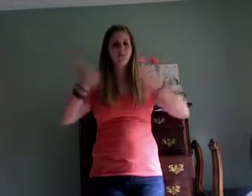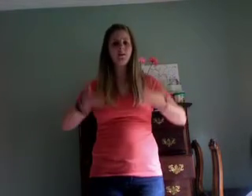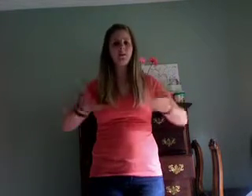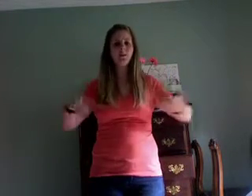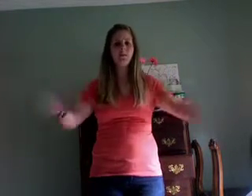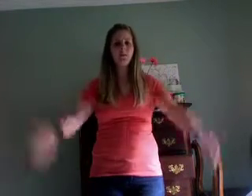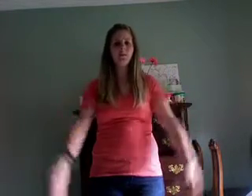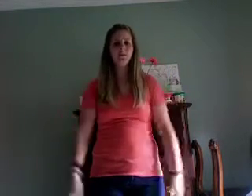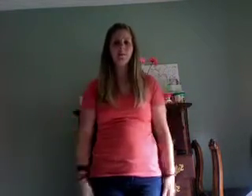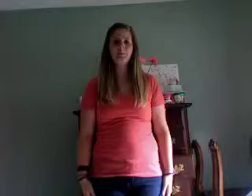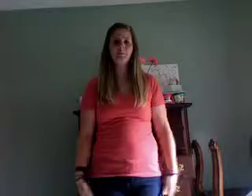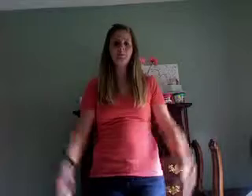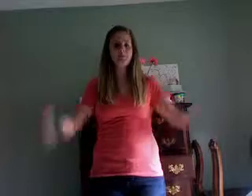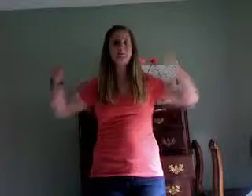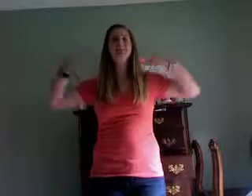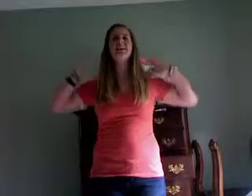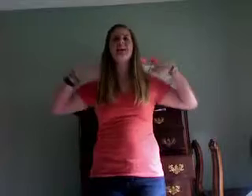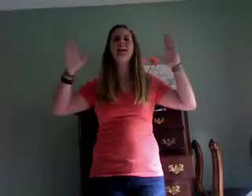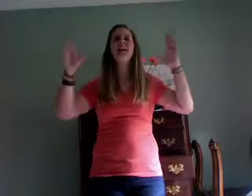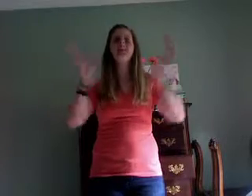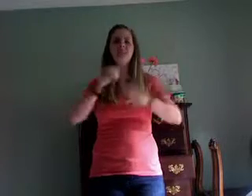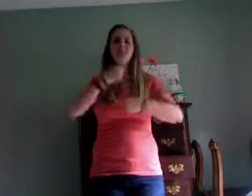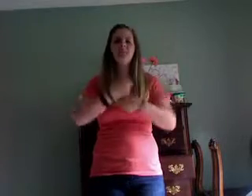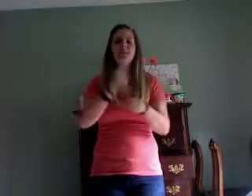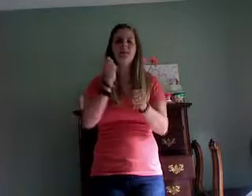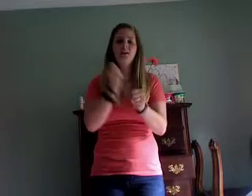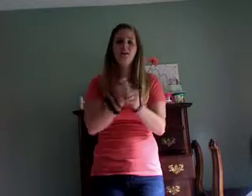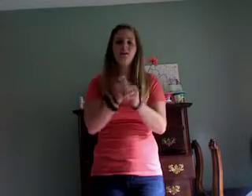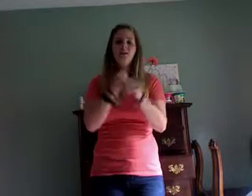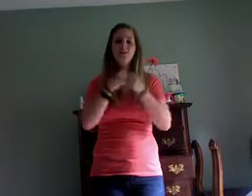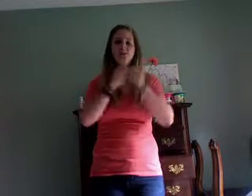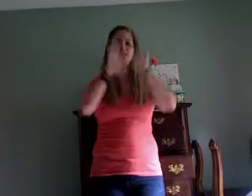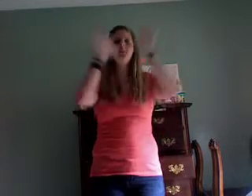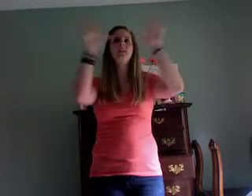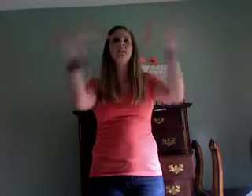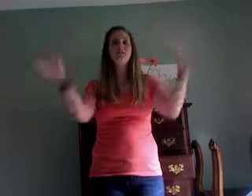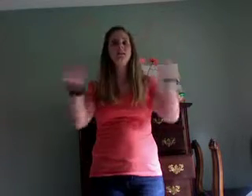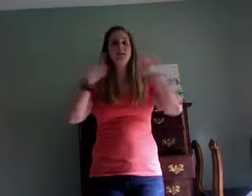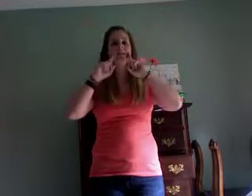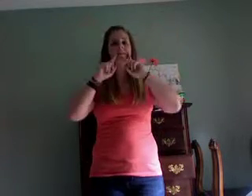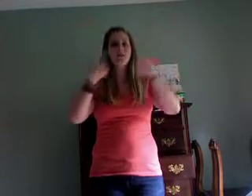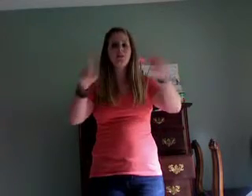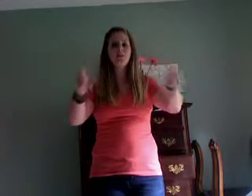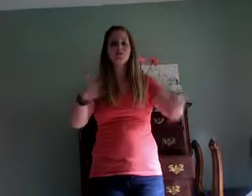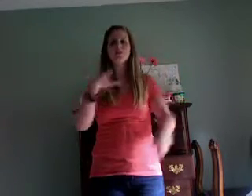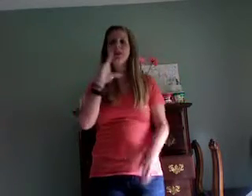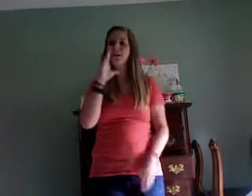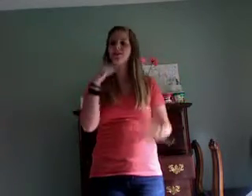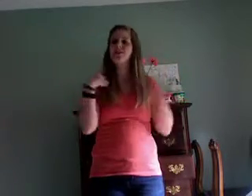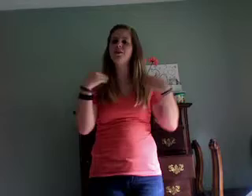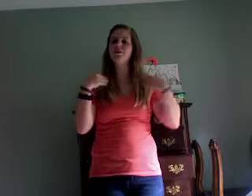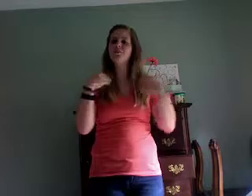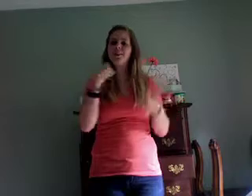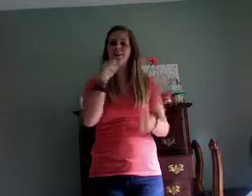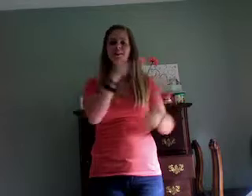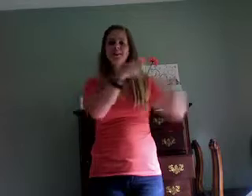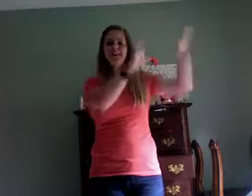be. The angel made it clear, he told them, have no fear,